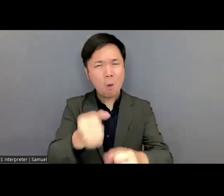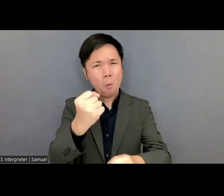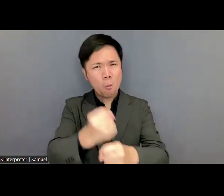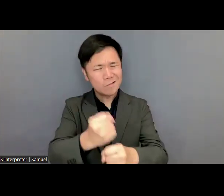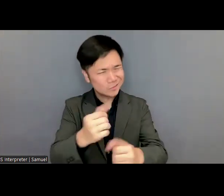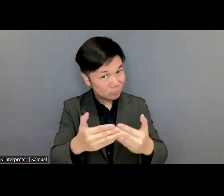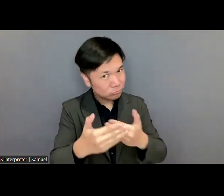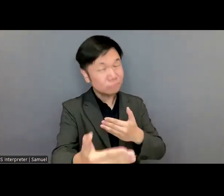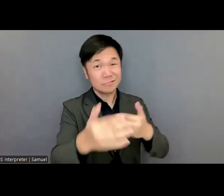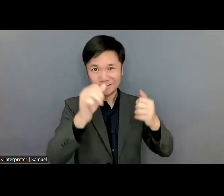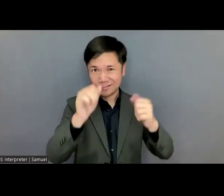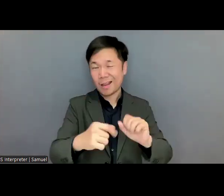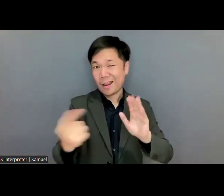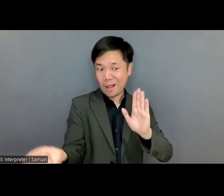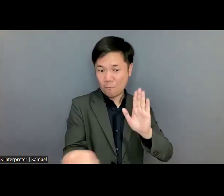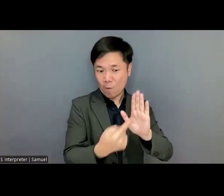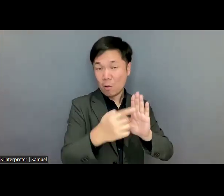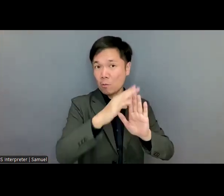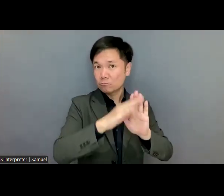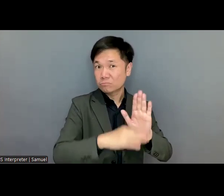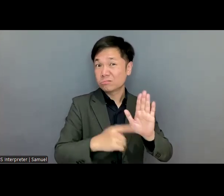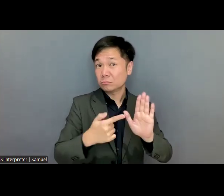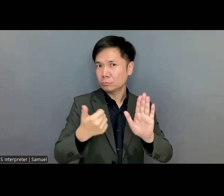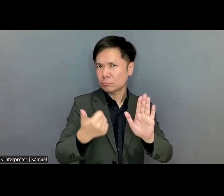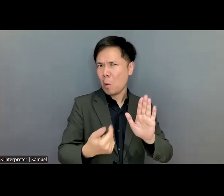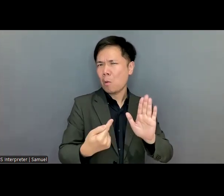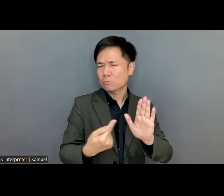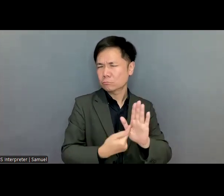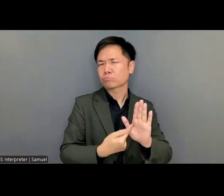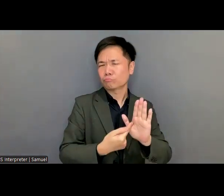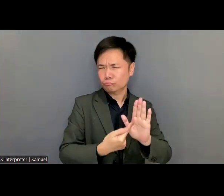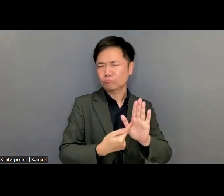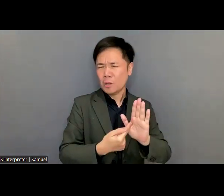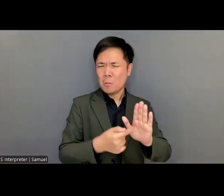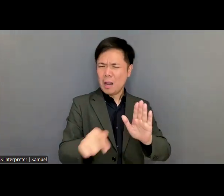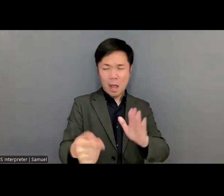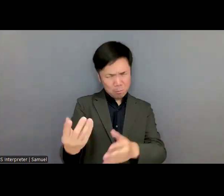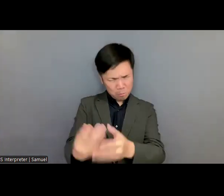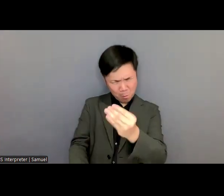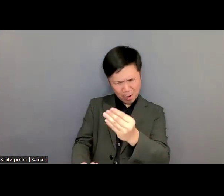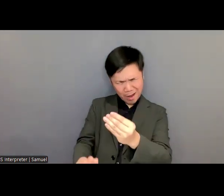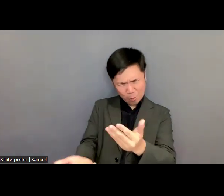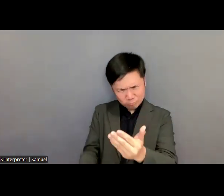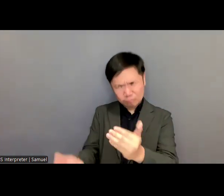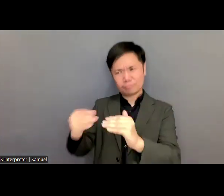implemented and that respond to a concrete gap or a concrete need.